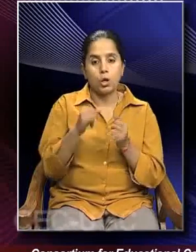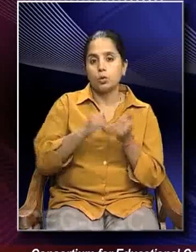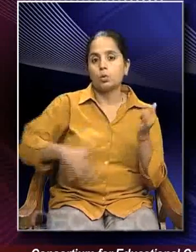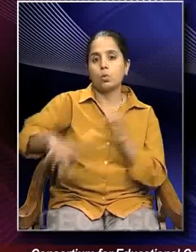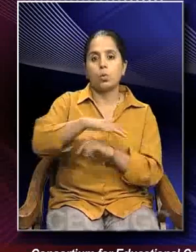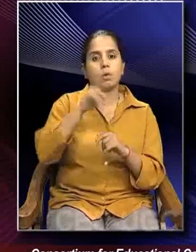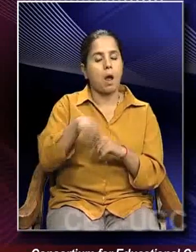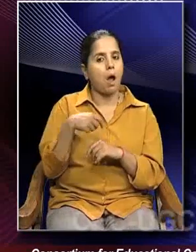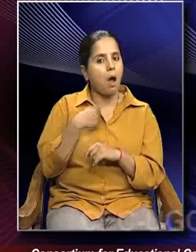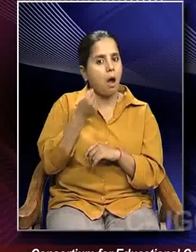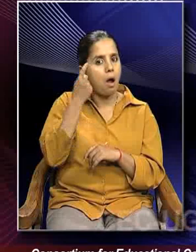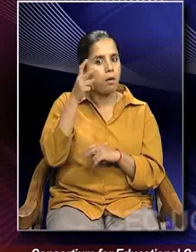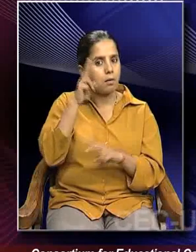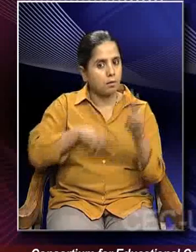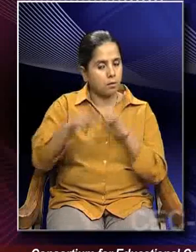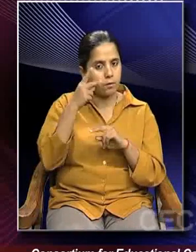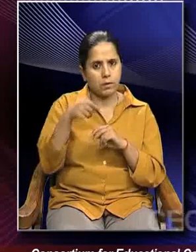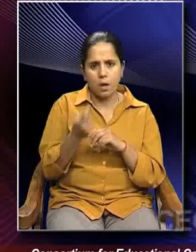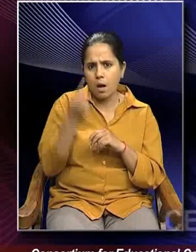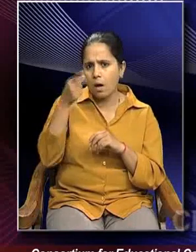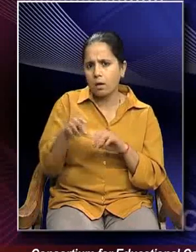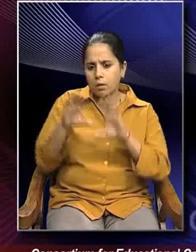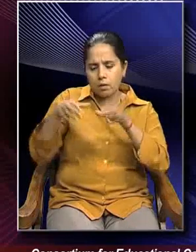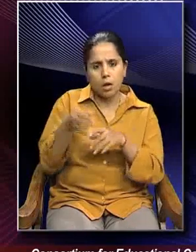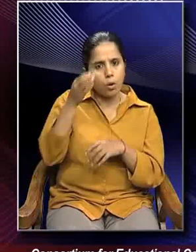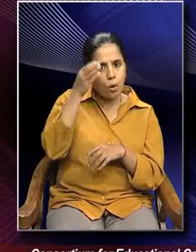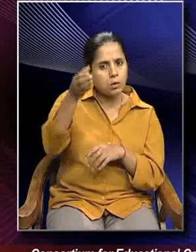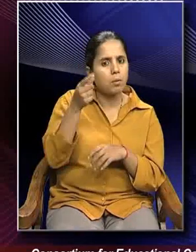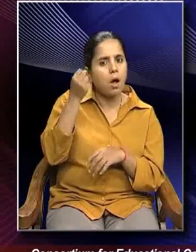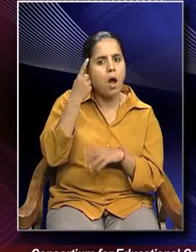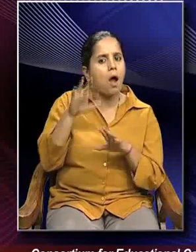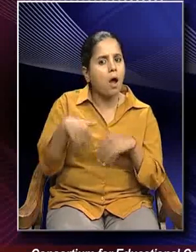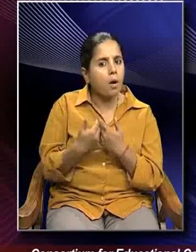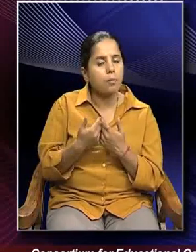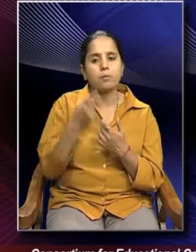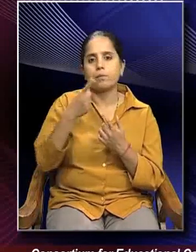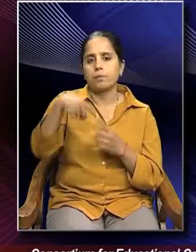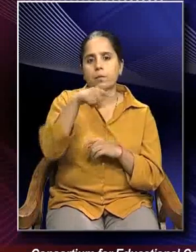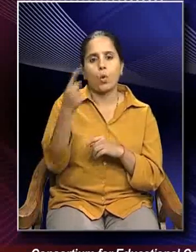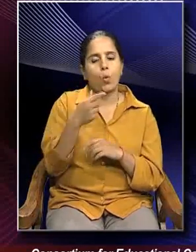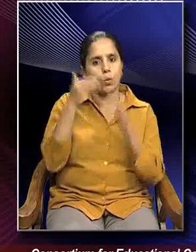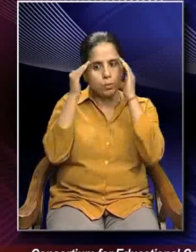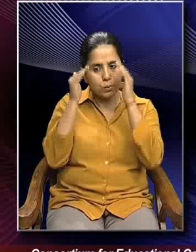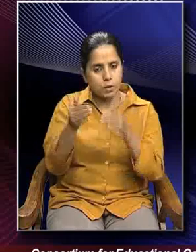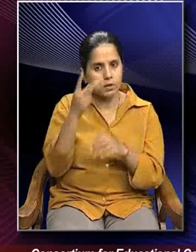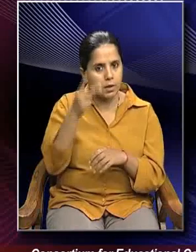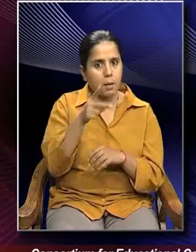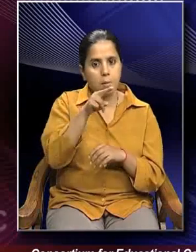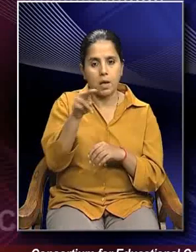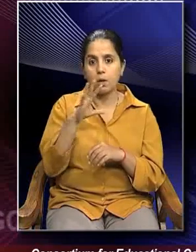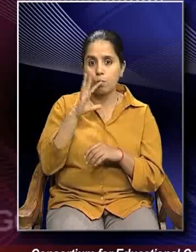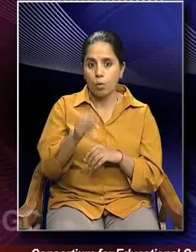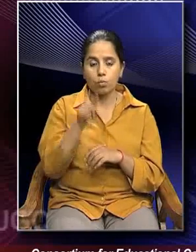sociology. And how do we understand these collective concepts? Only when we look into it from